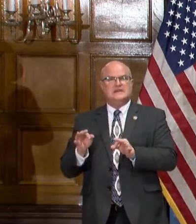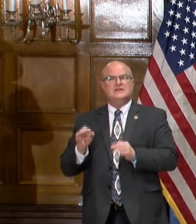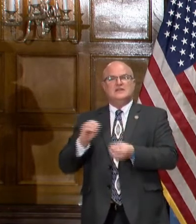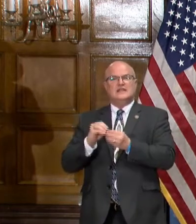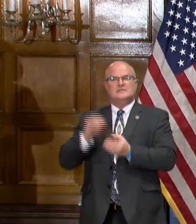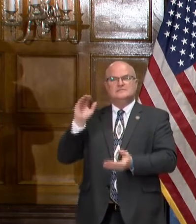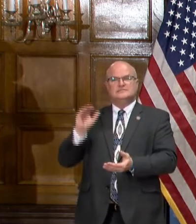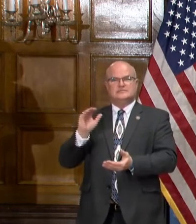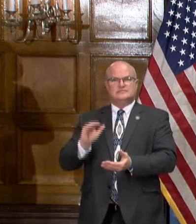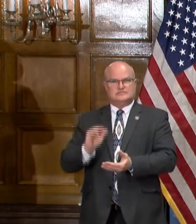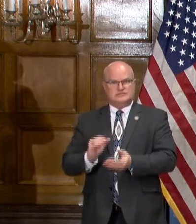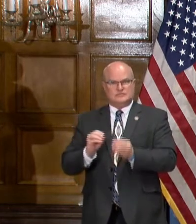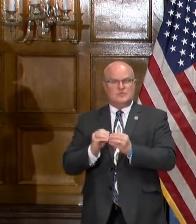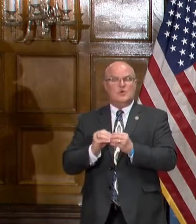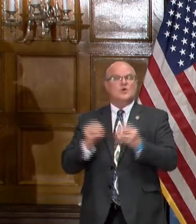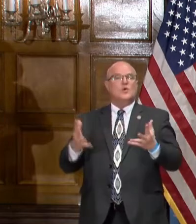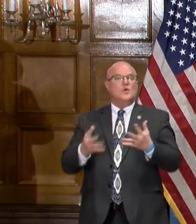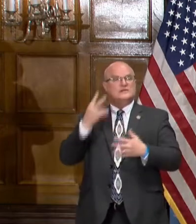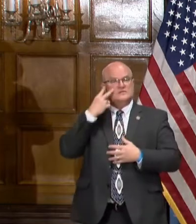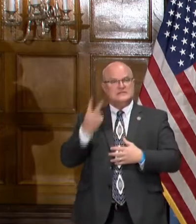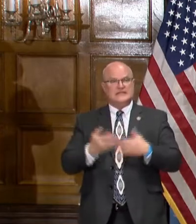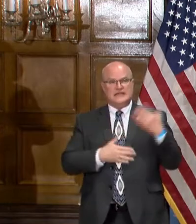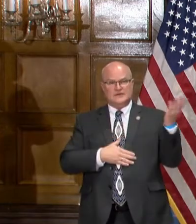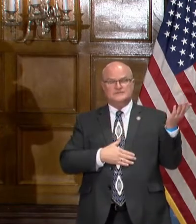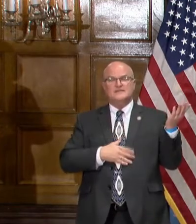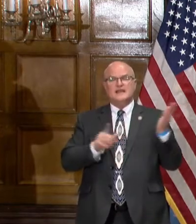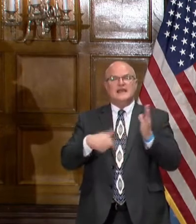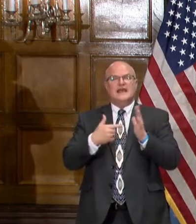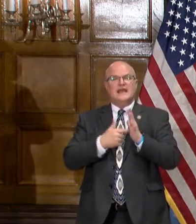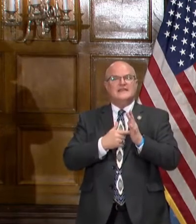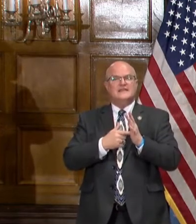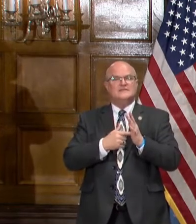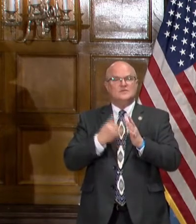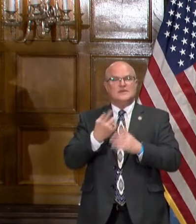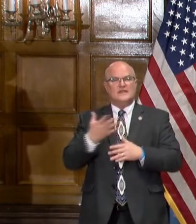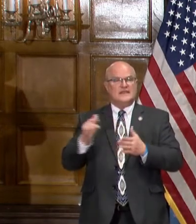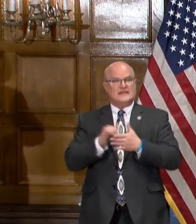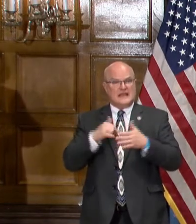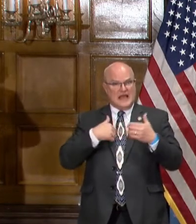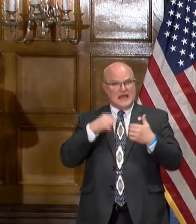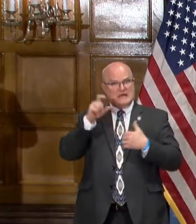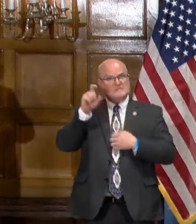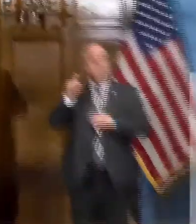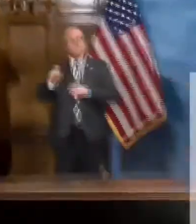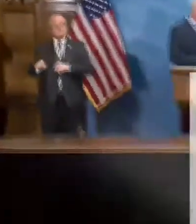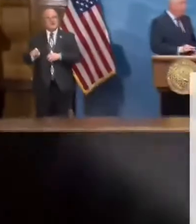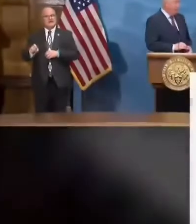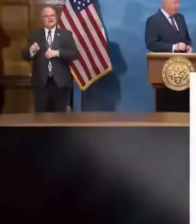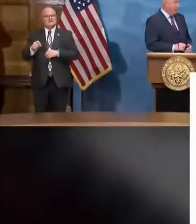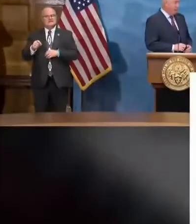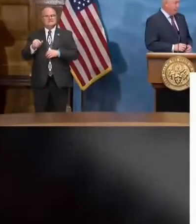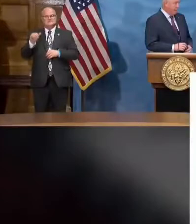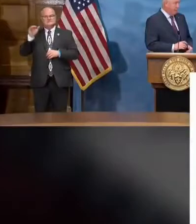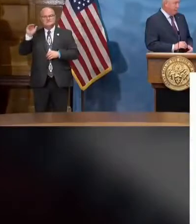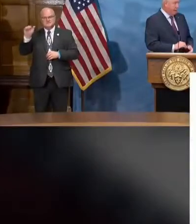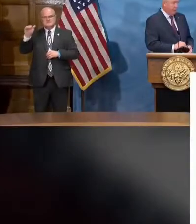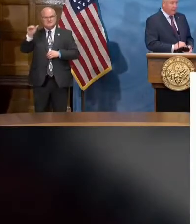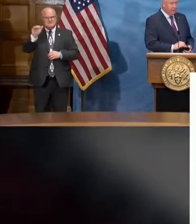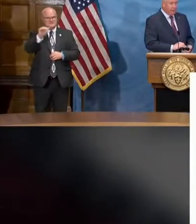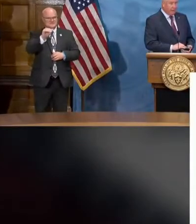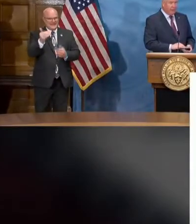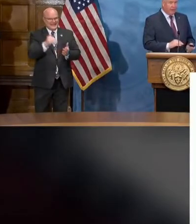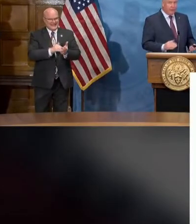bit more. So what you see here, and this is one of the things that I have to remind a lot of different people